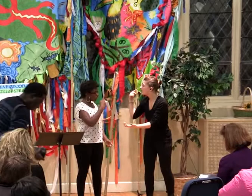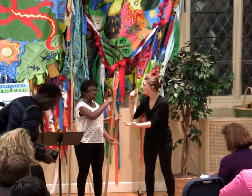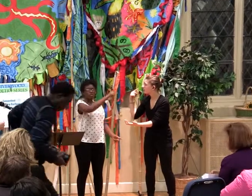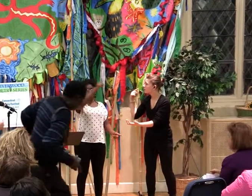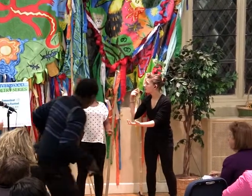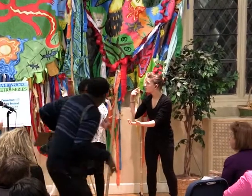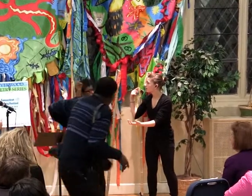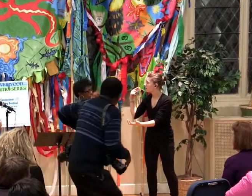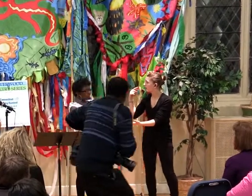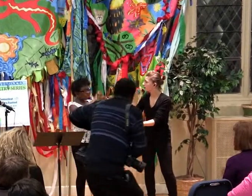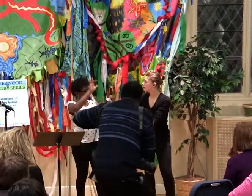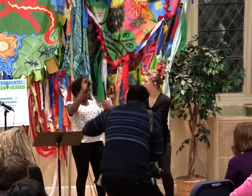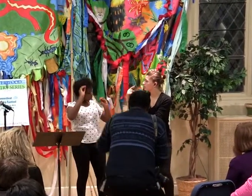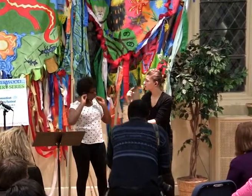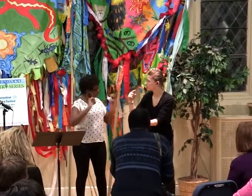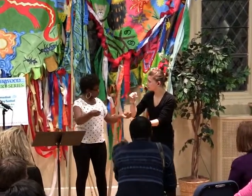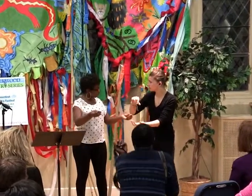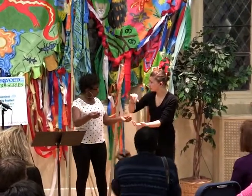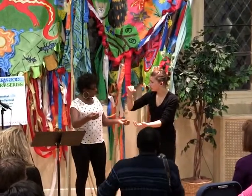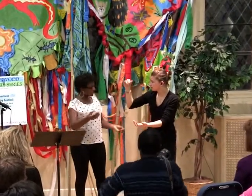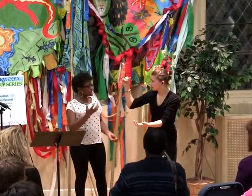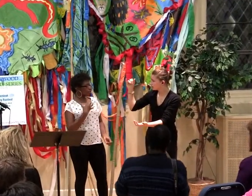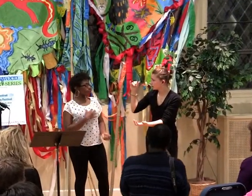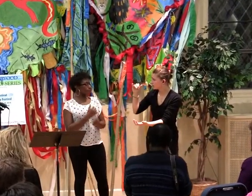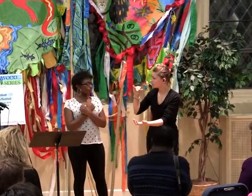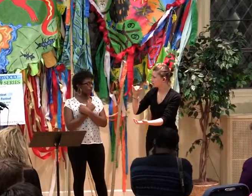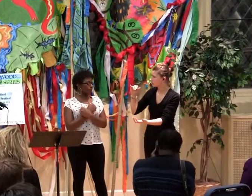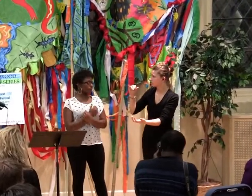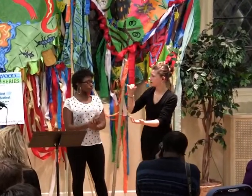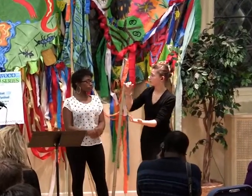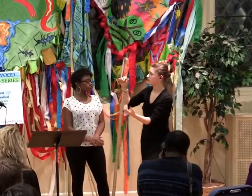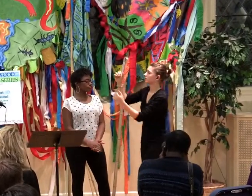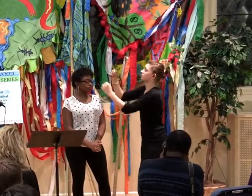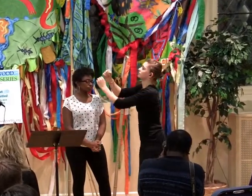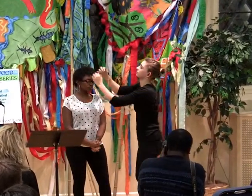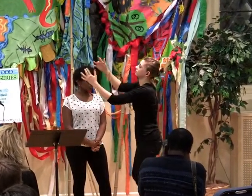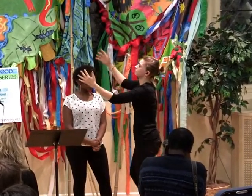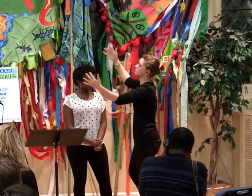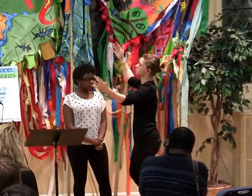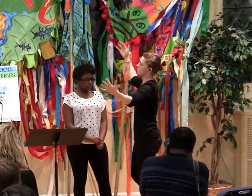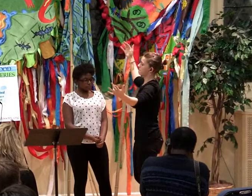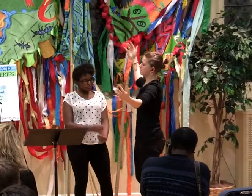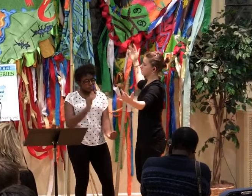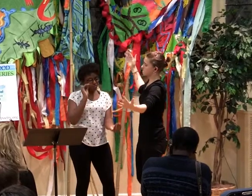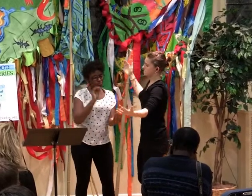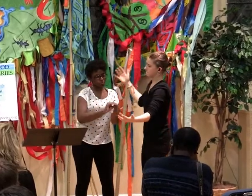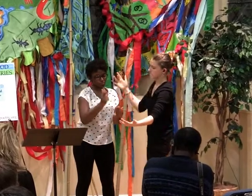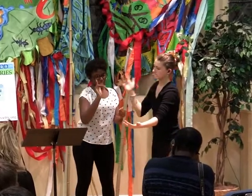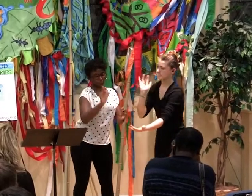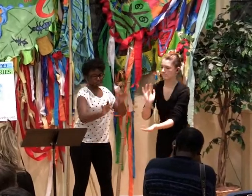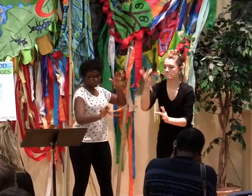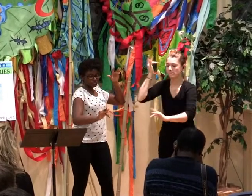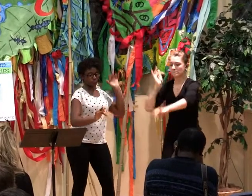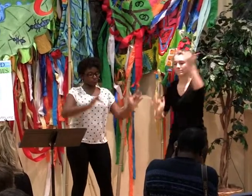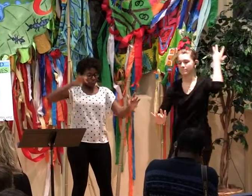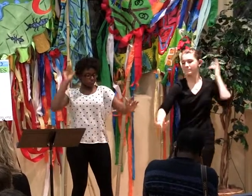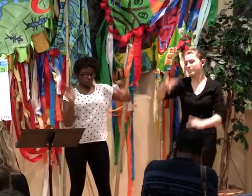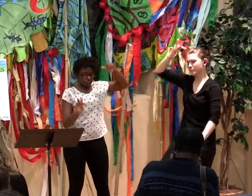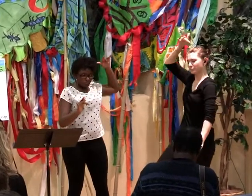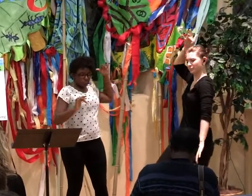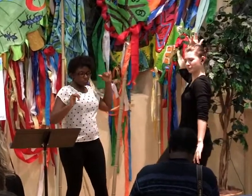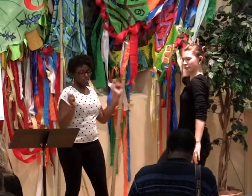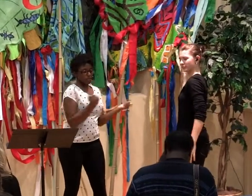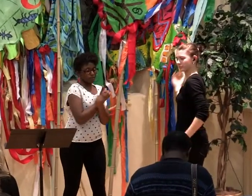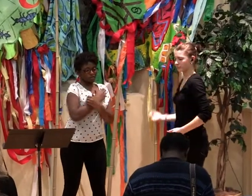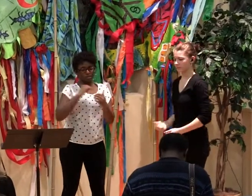Like a heart black, like a starless night, yearning for love, living in a dreamy dream, a